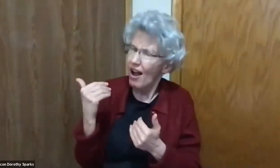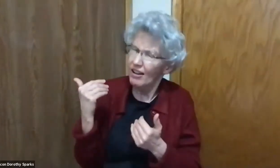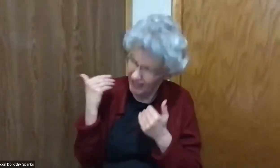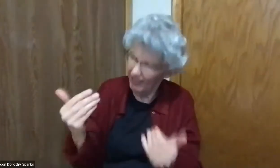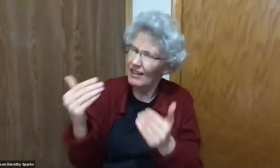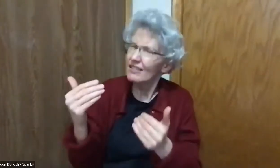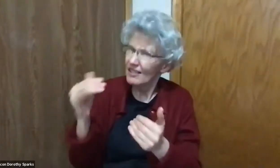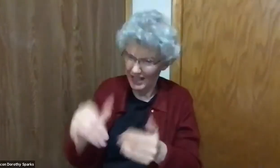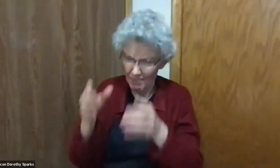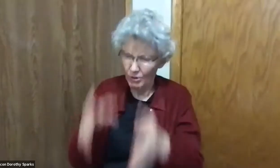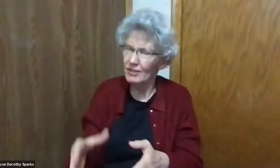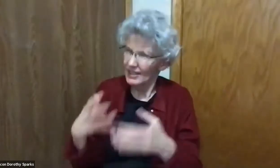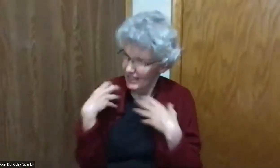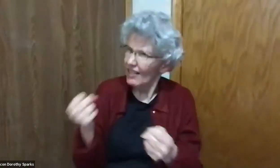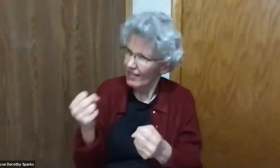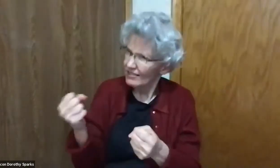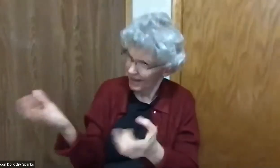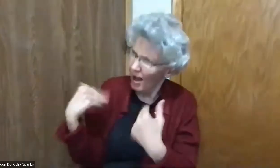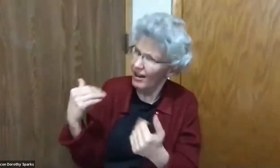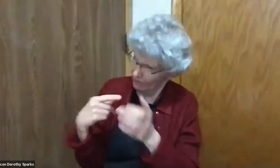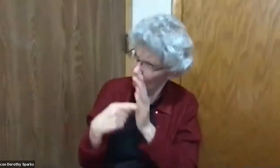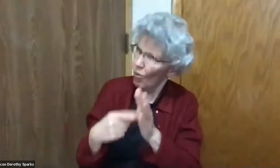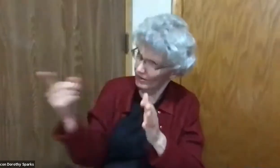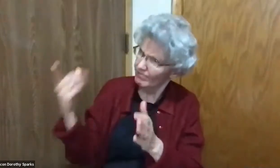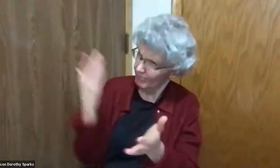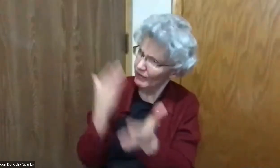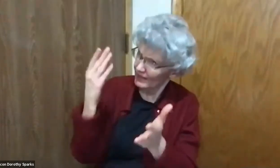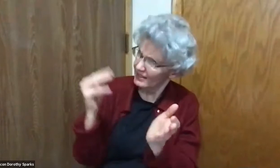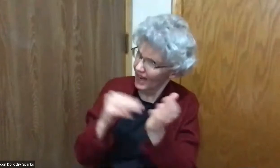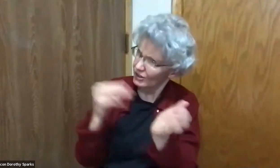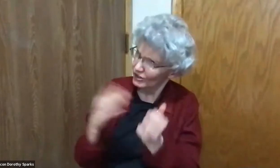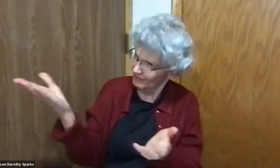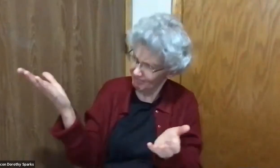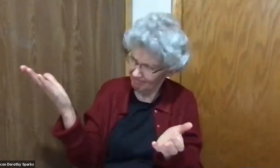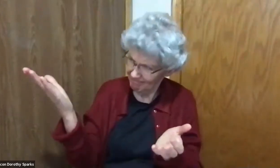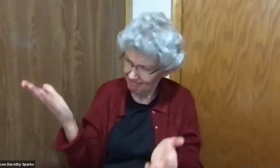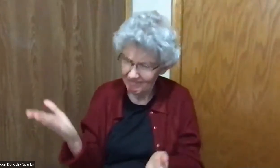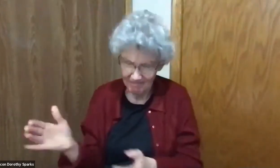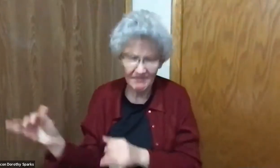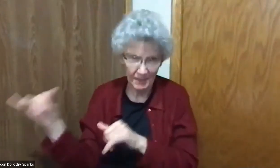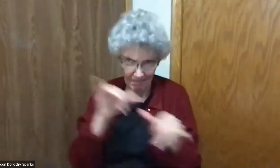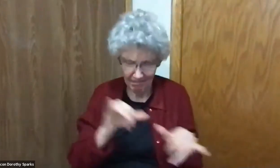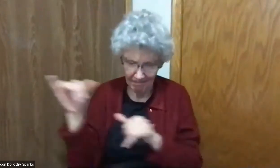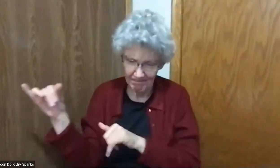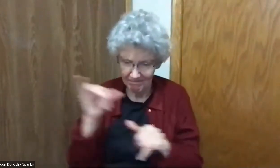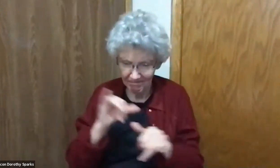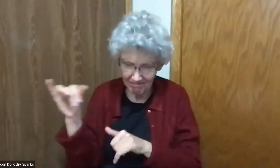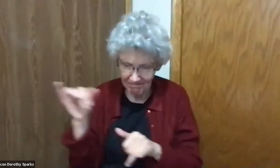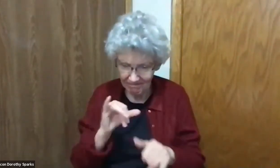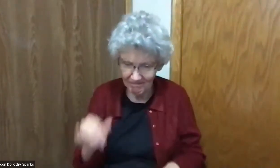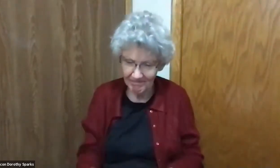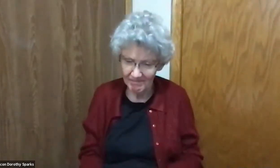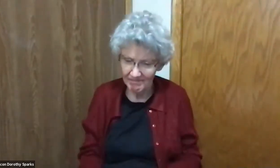that no prophet is liked by the people in their own